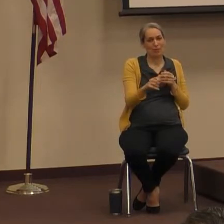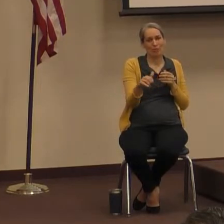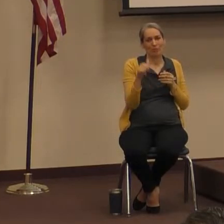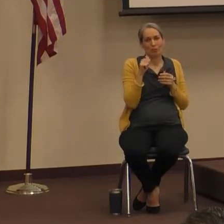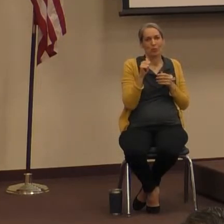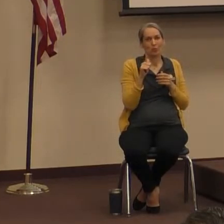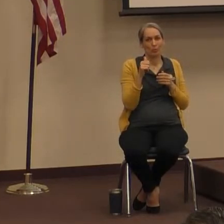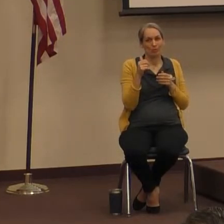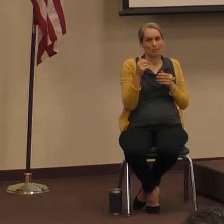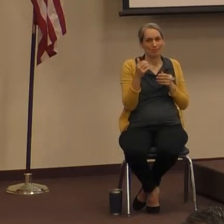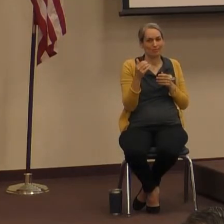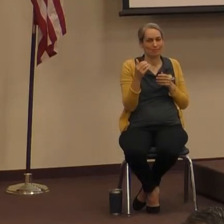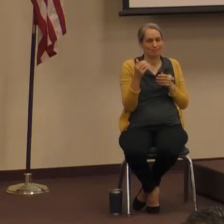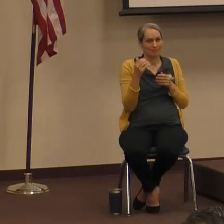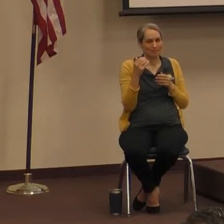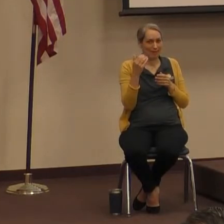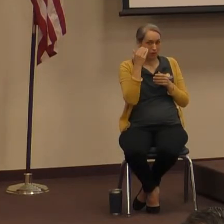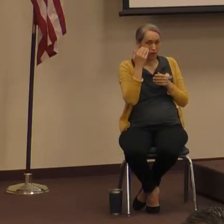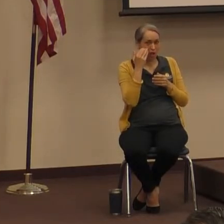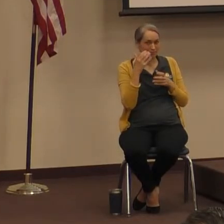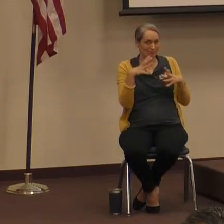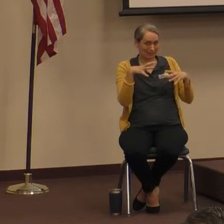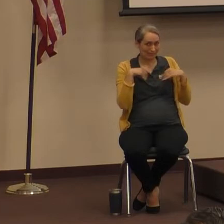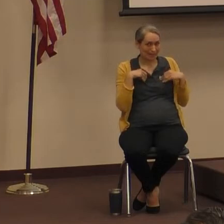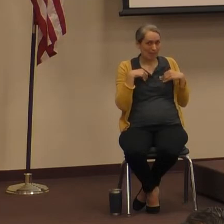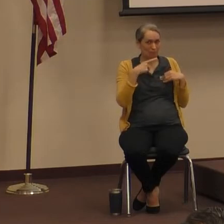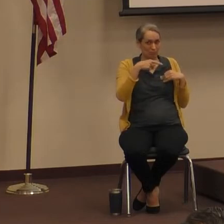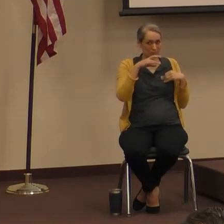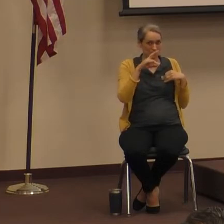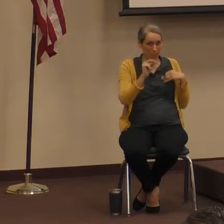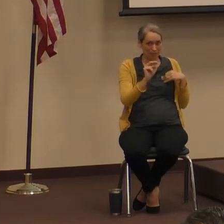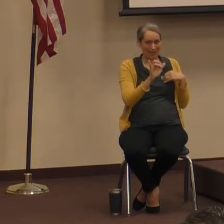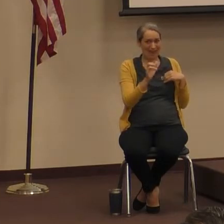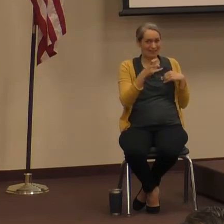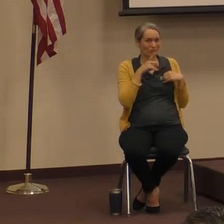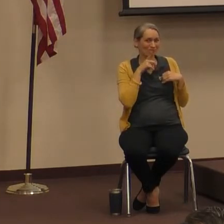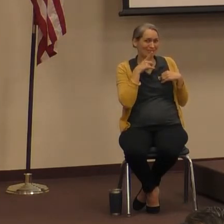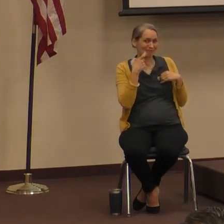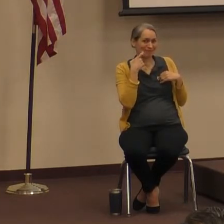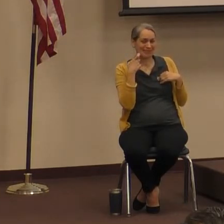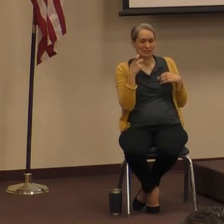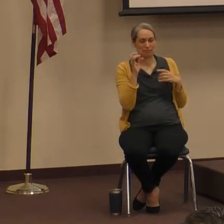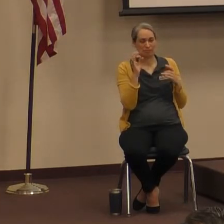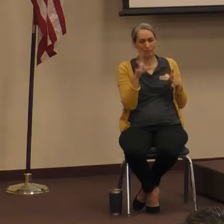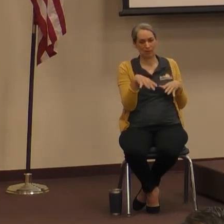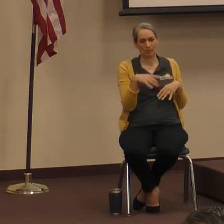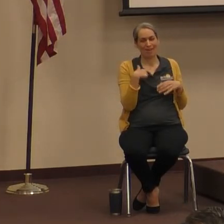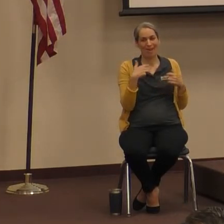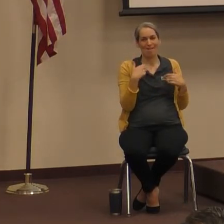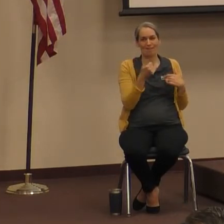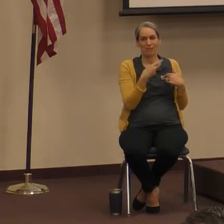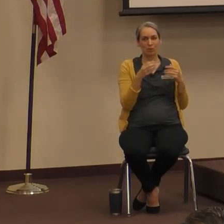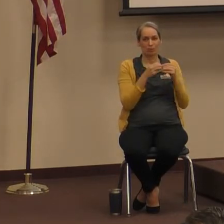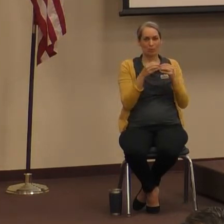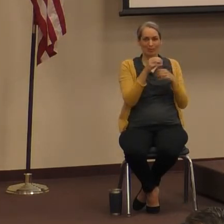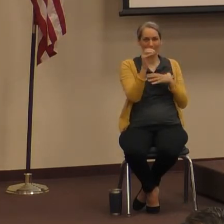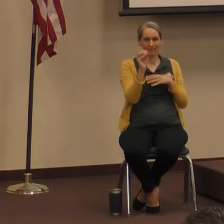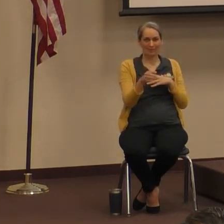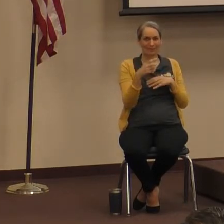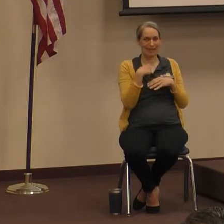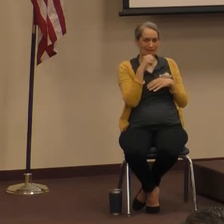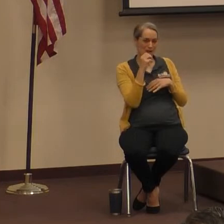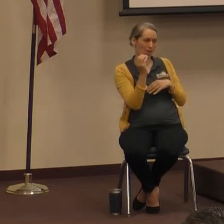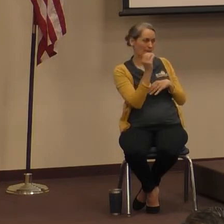addiction. It's terrible. I also have a few more stats to add that I did not add in here just due to space.